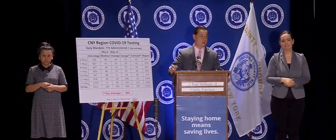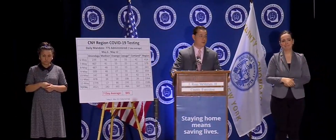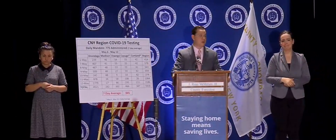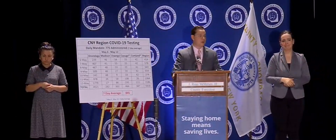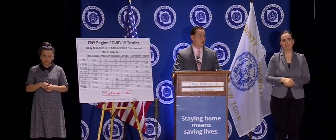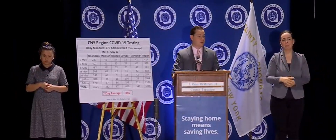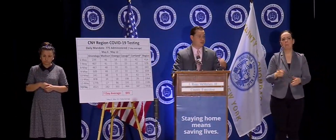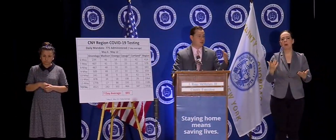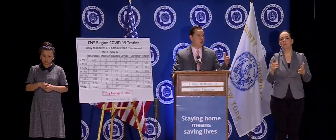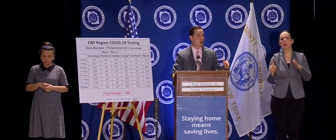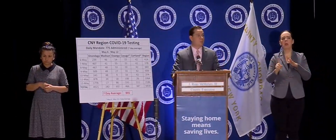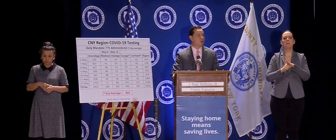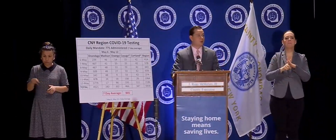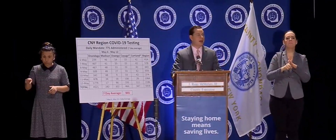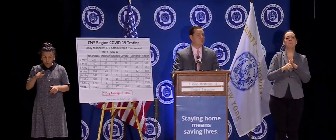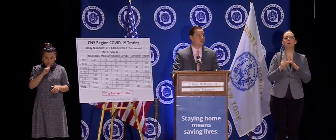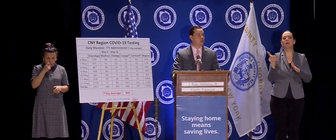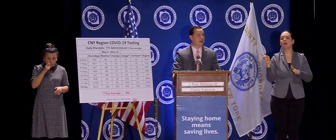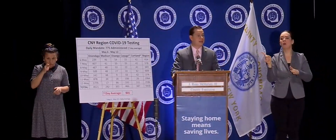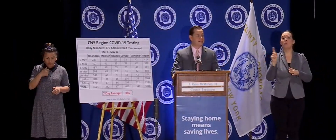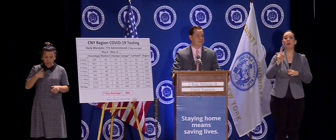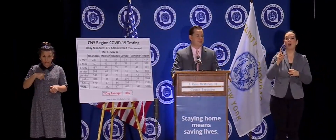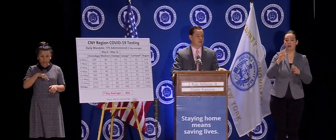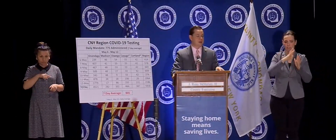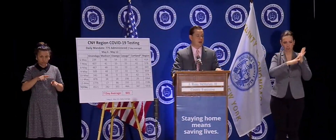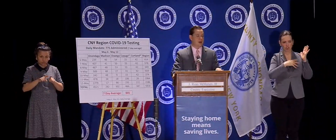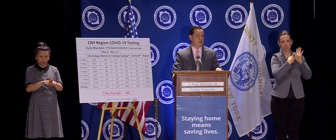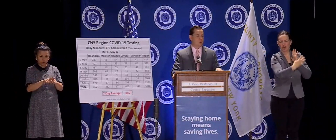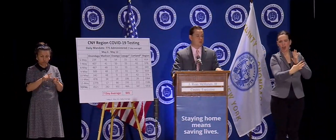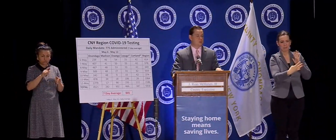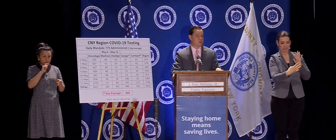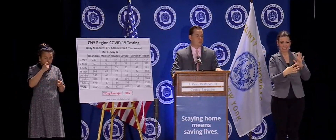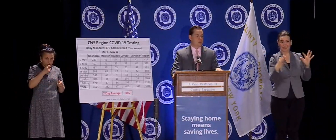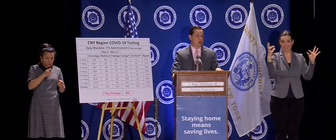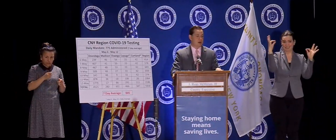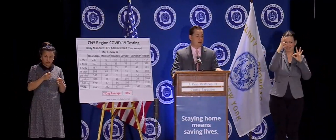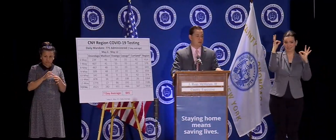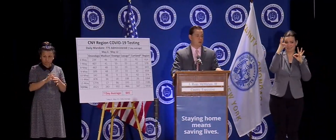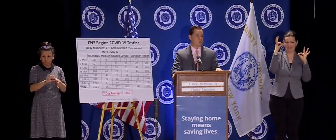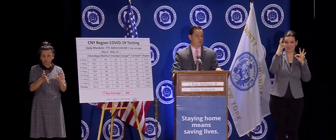these numbers, and we just didn't know it. But the last 2 days, those